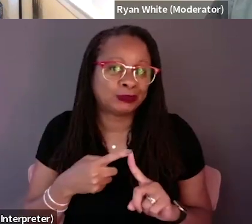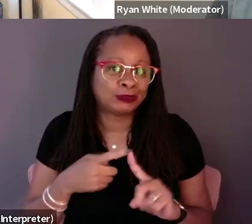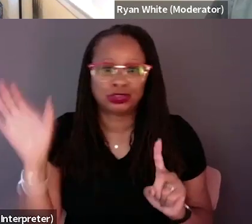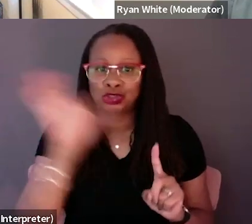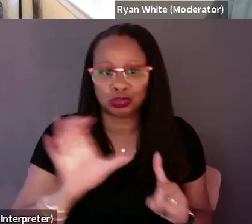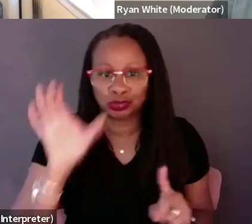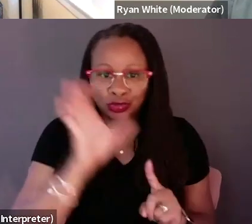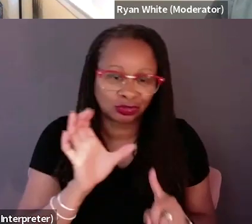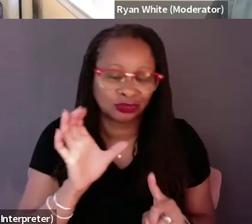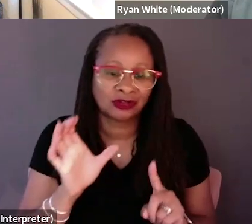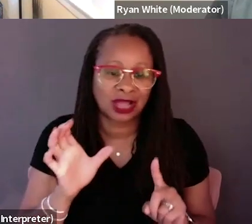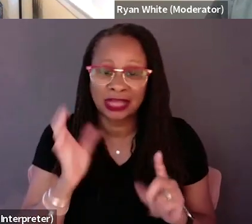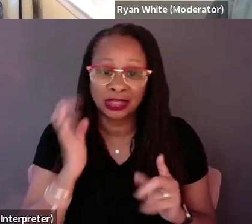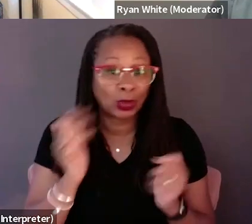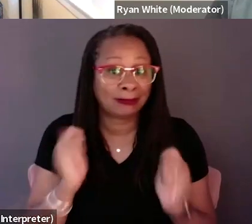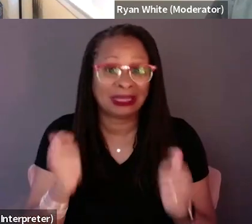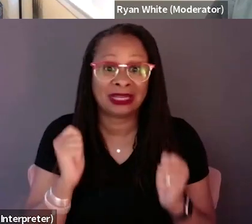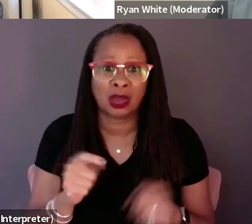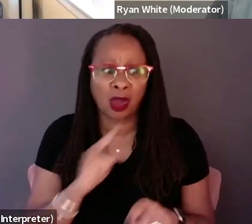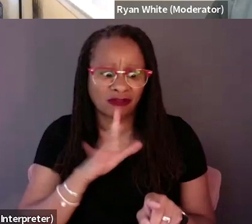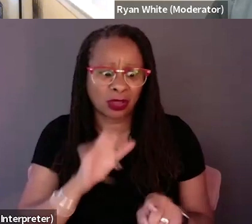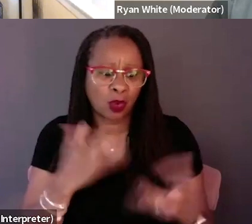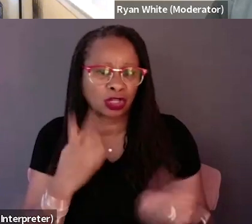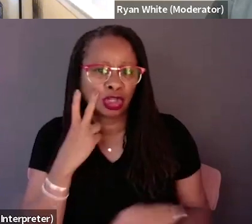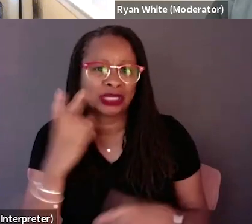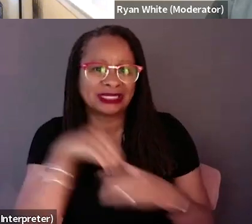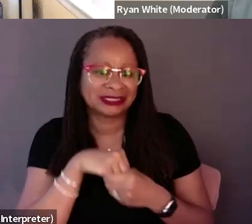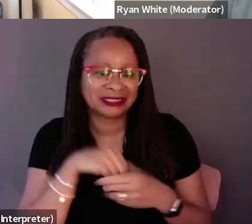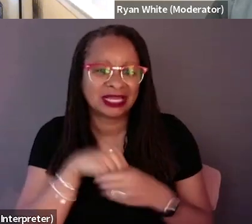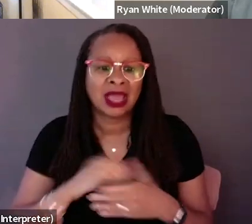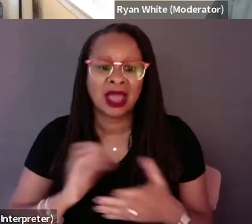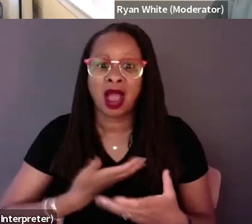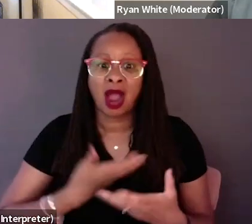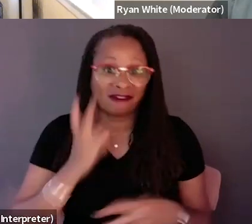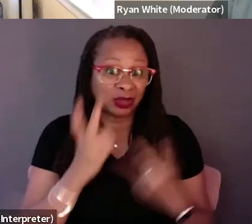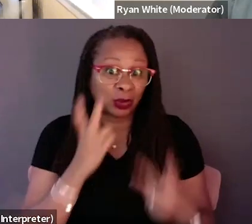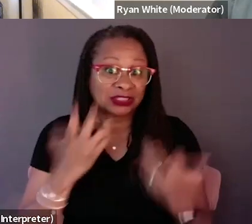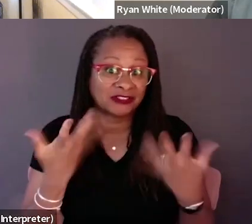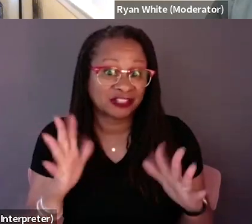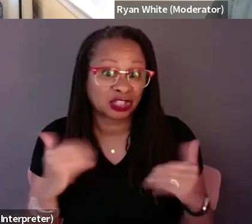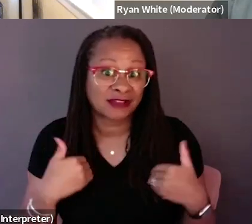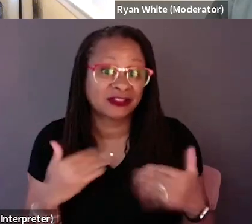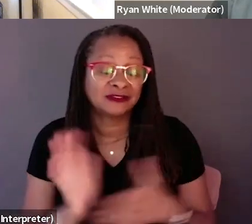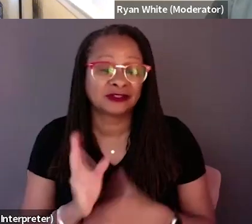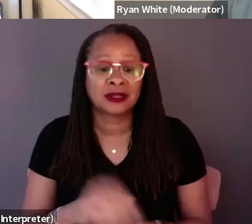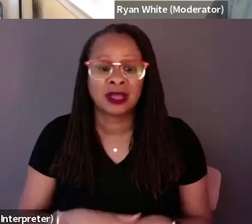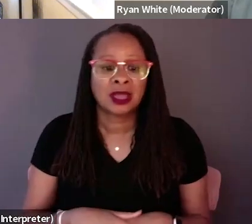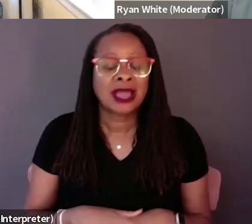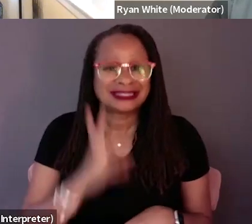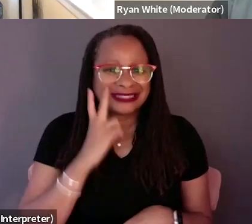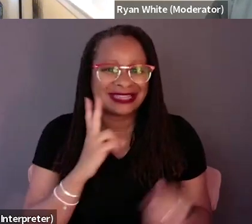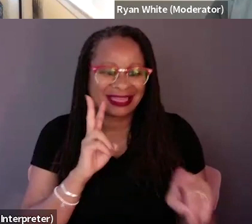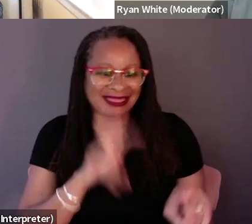go searching. Like, I knew immediately, oh, I really want to look into, I think our viewers will have seen the film at this point, so I really want to look